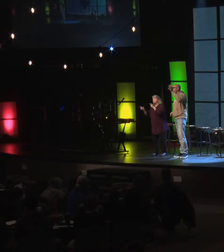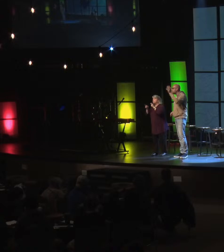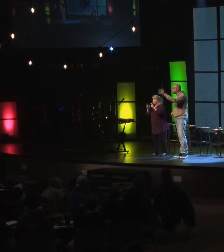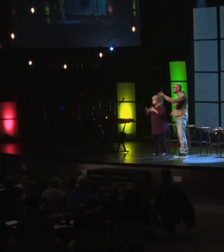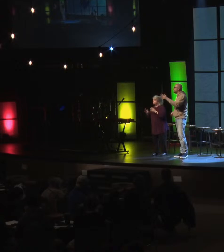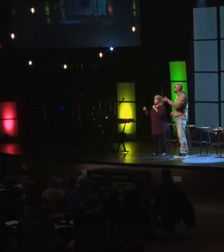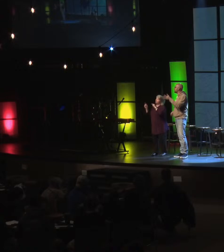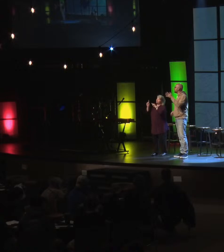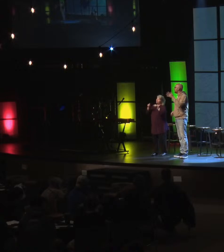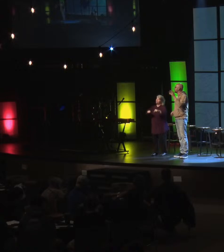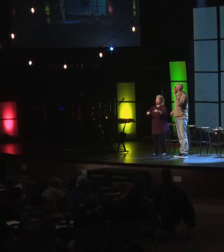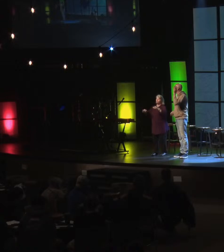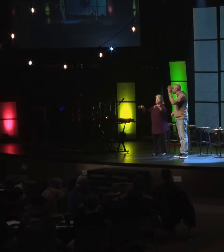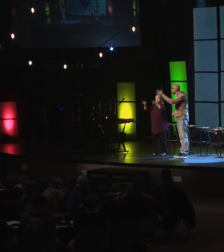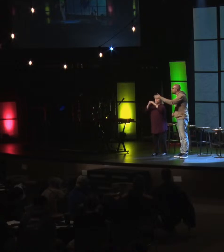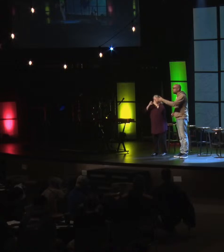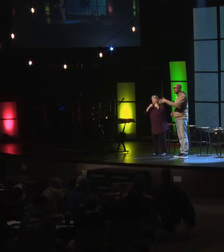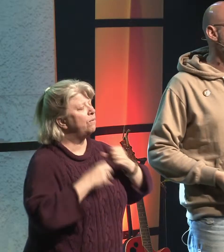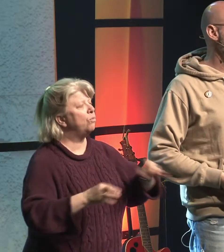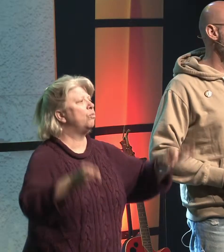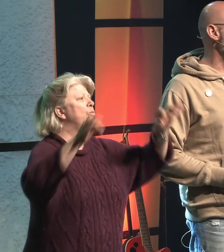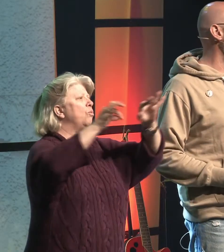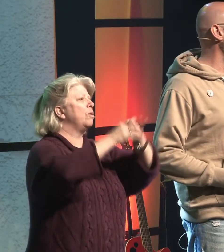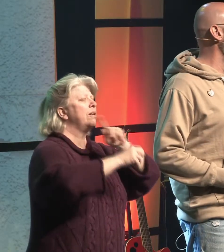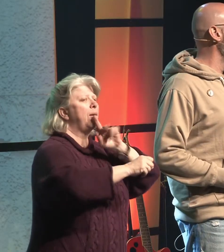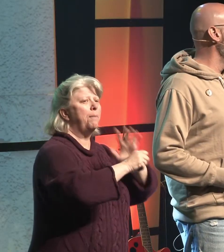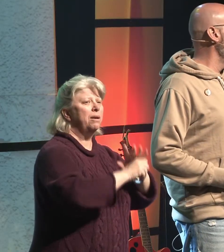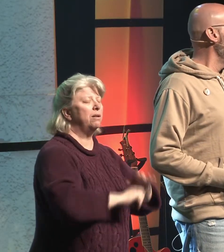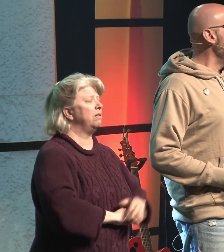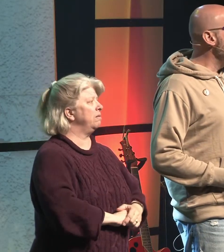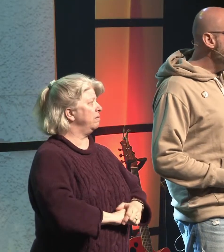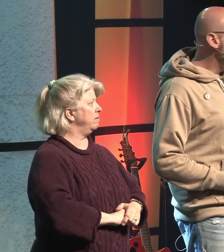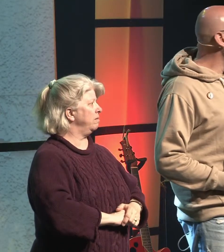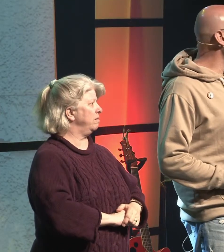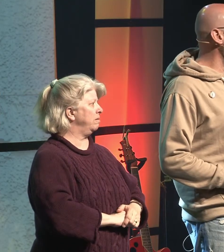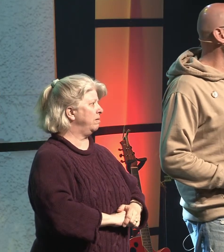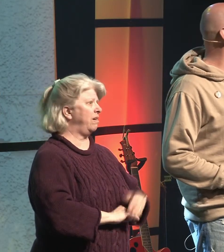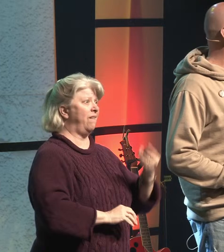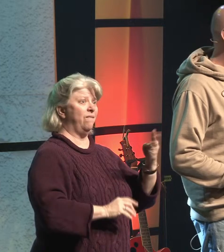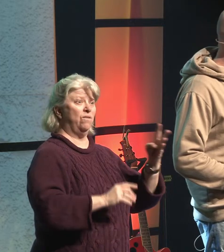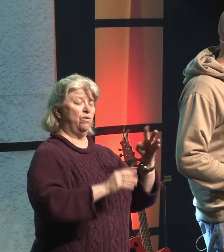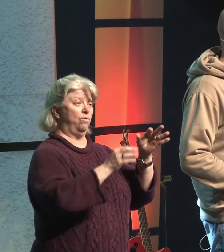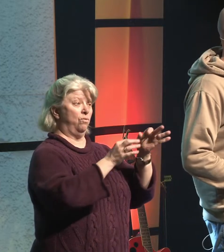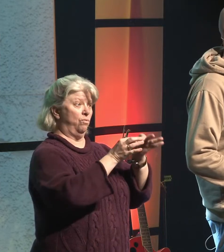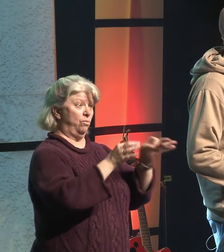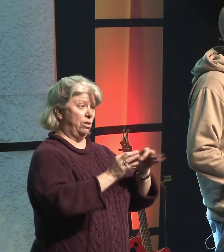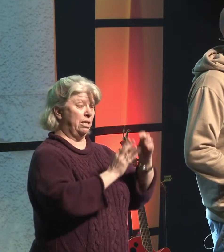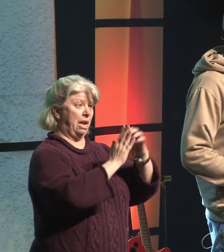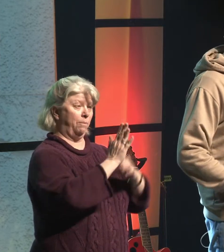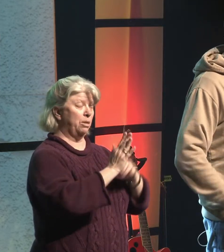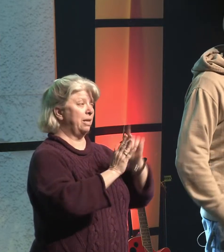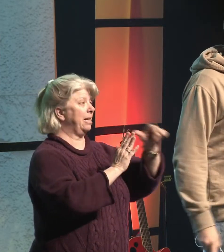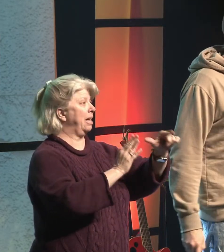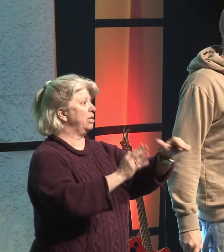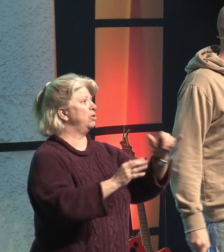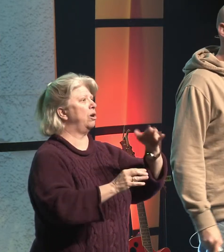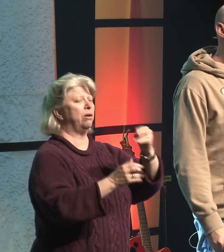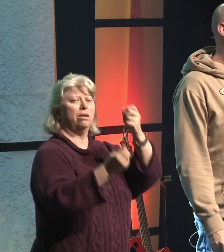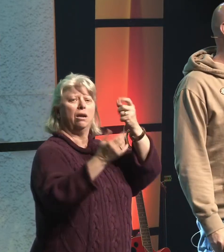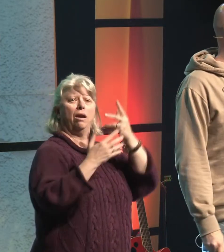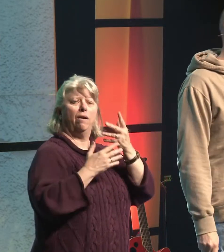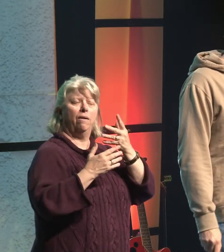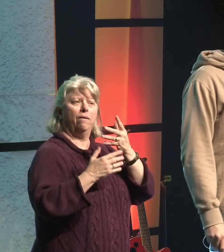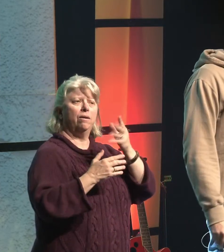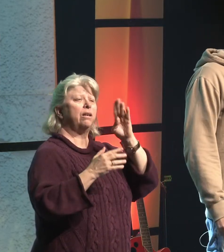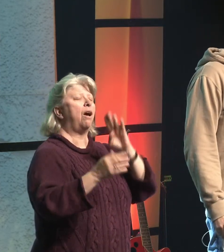come worthy of their devotion, worthy of their commitment. But in just a few chapters later, John's going to tell us that for